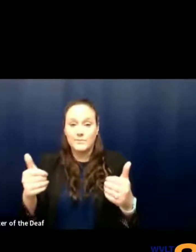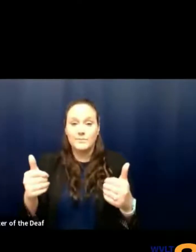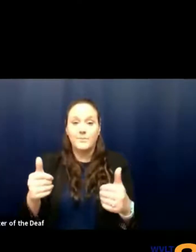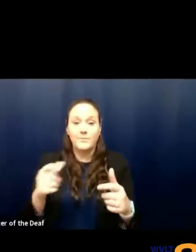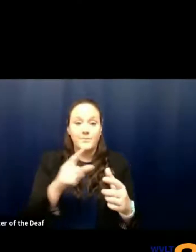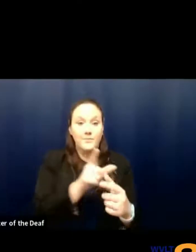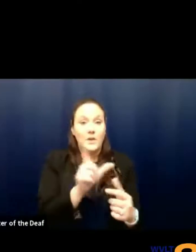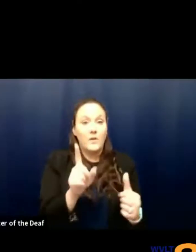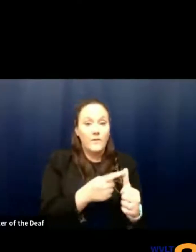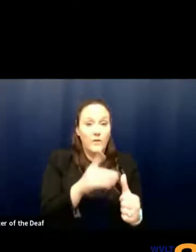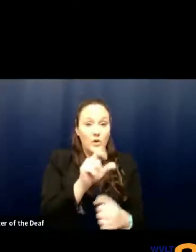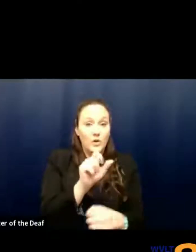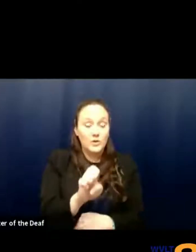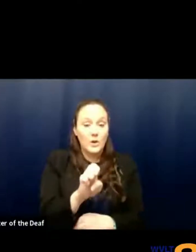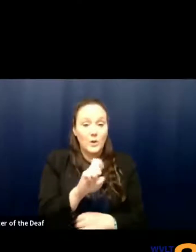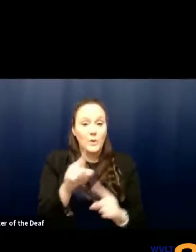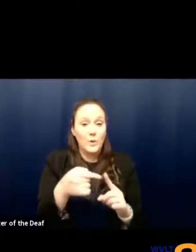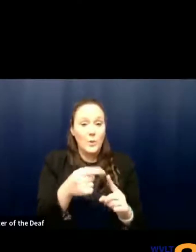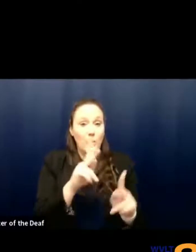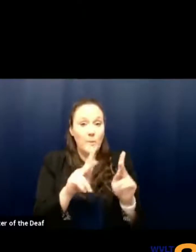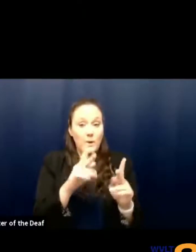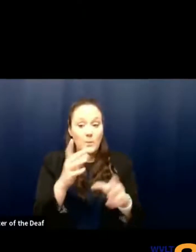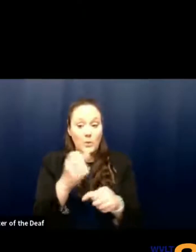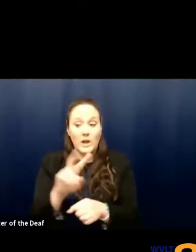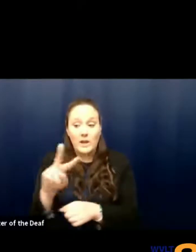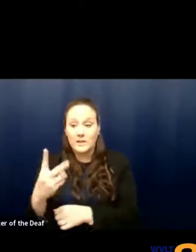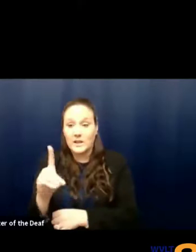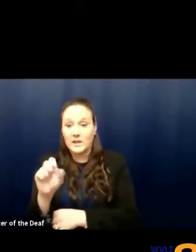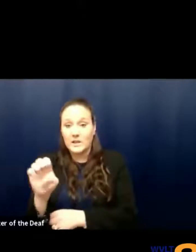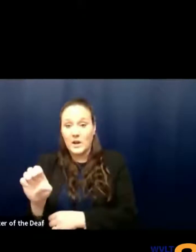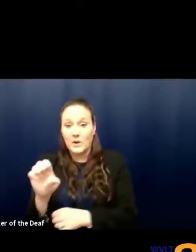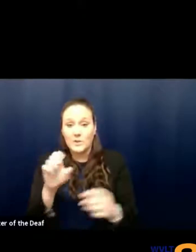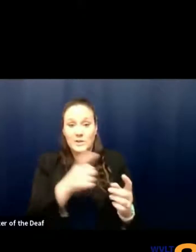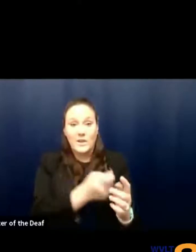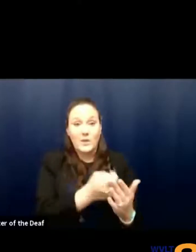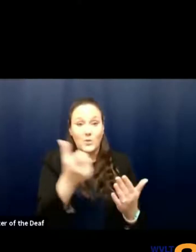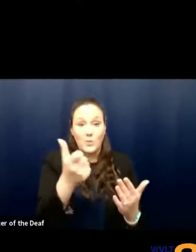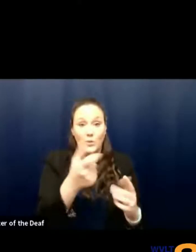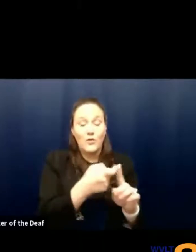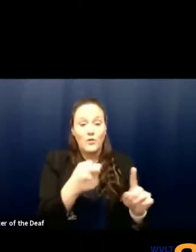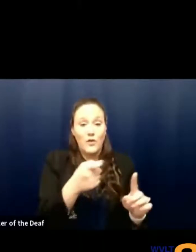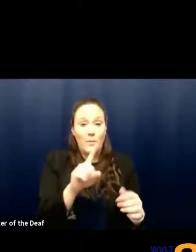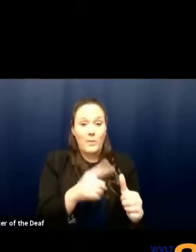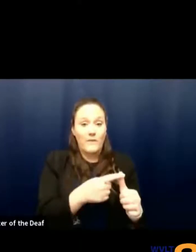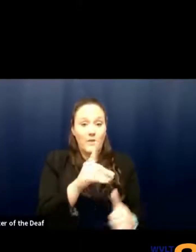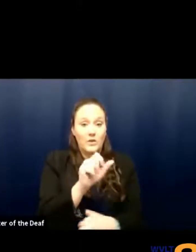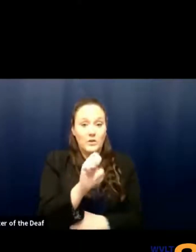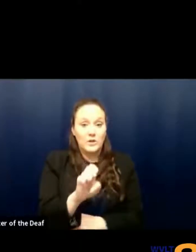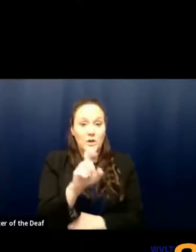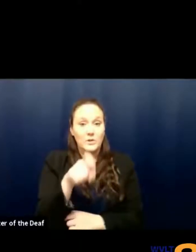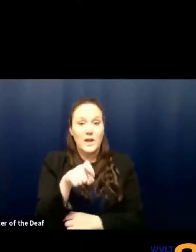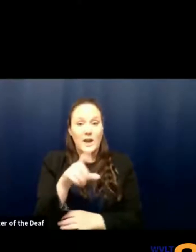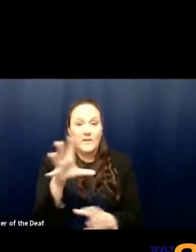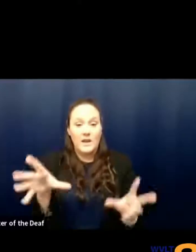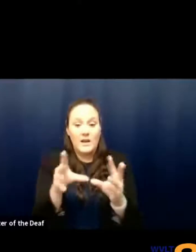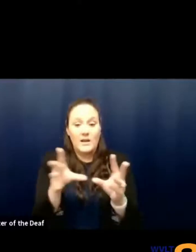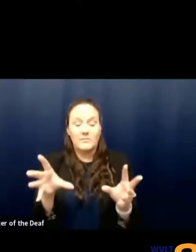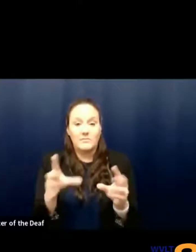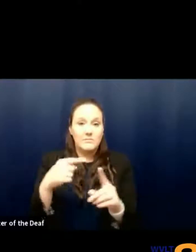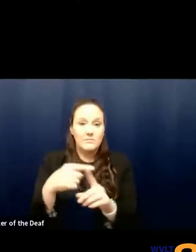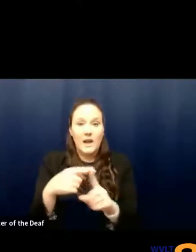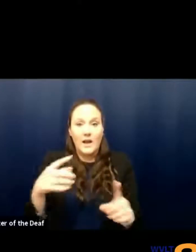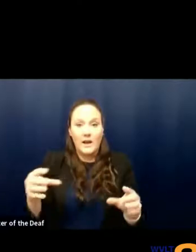when people get their second dose, they move out of that first dose number. And so you have to add both of those to get the full picture. And a lot of folks are missing, didn't